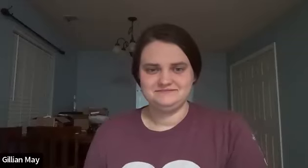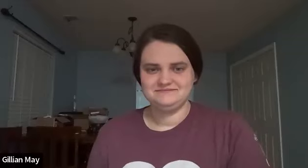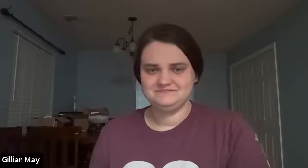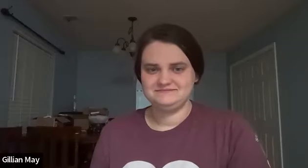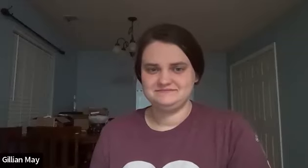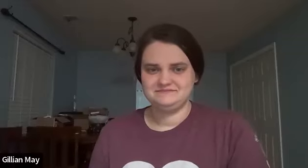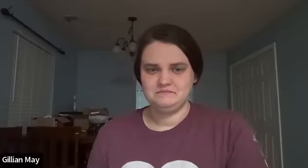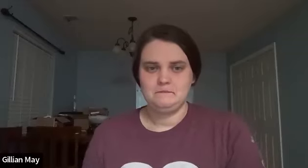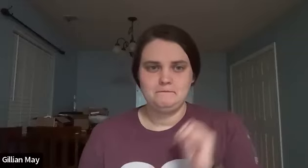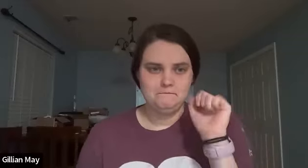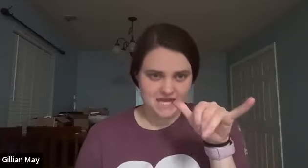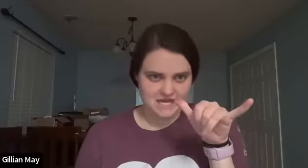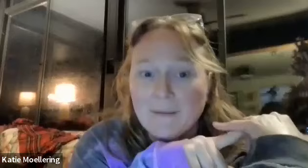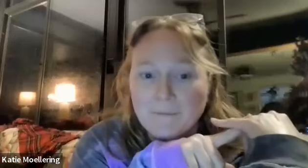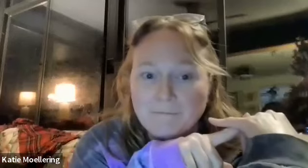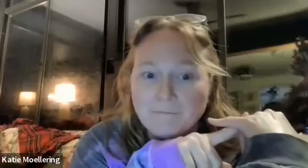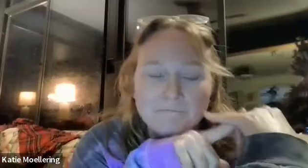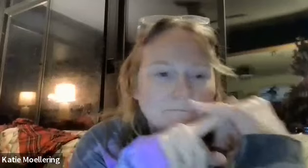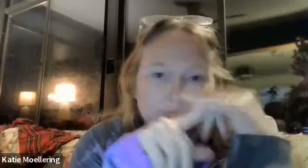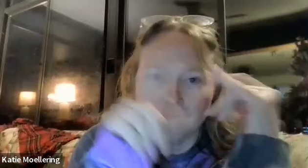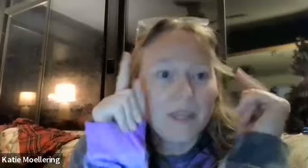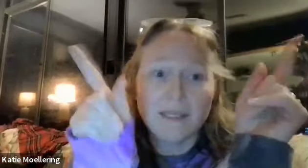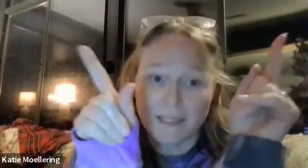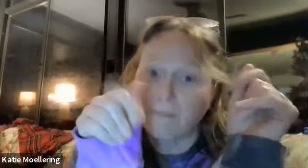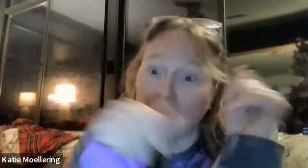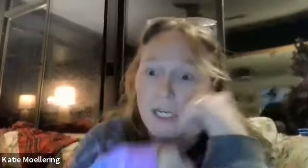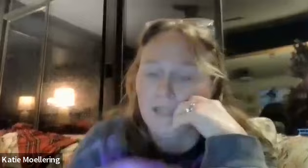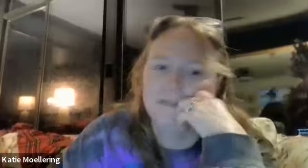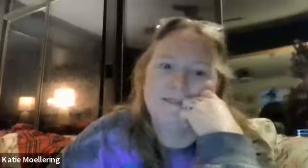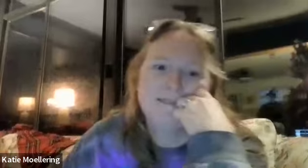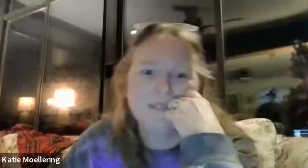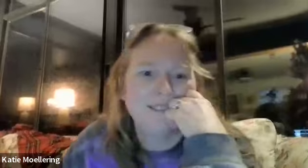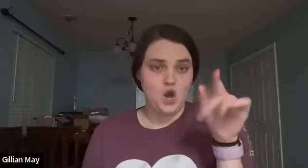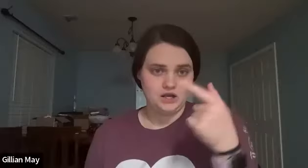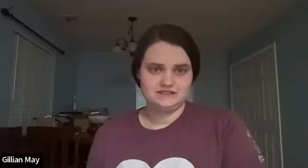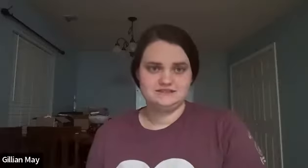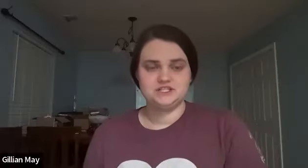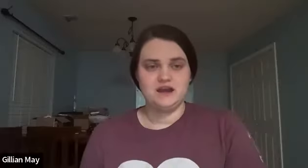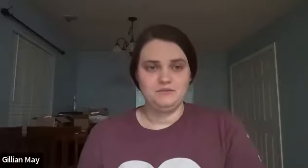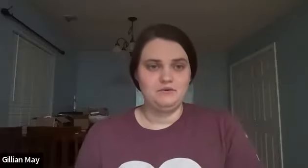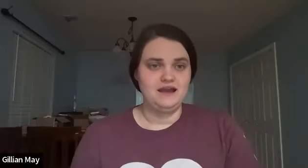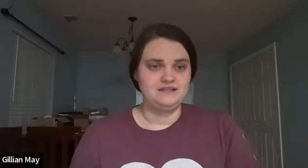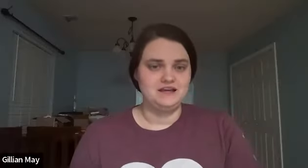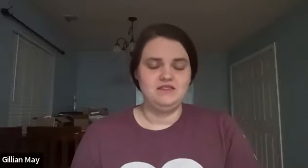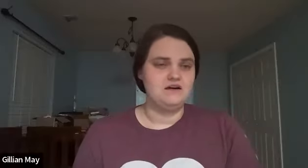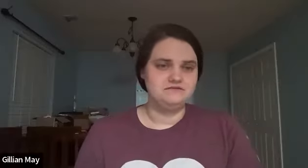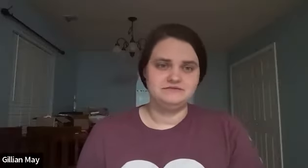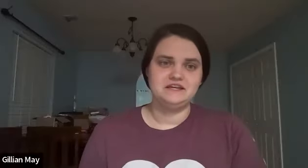skip May and December. And then August, which I in August. Yes. Love. Thank